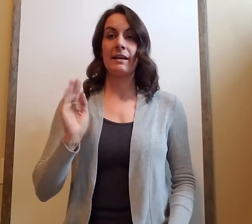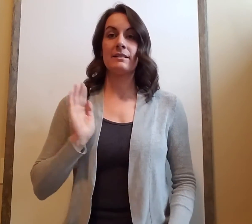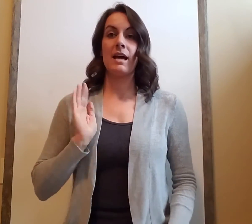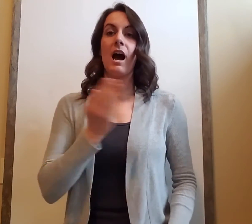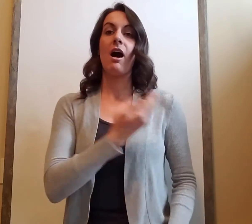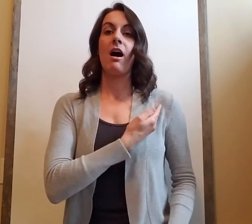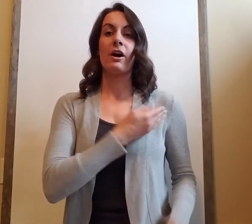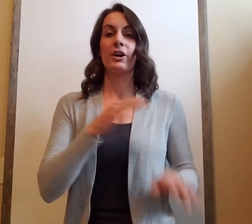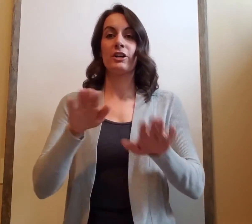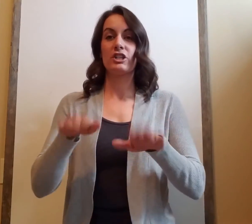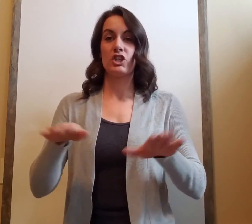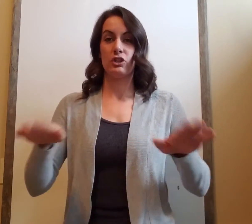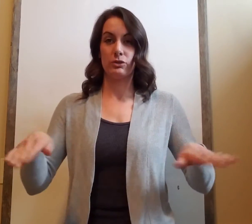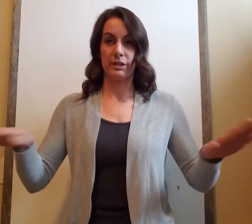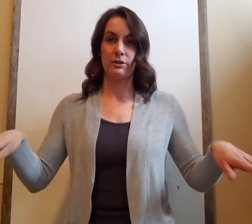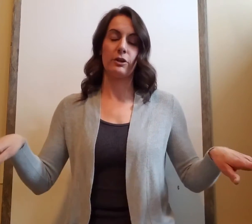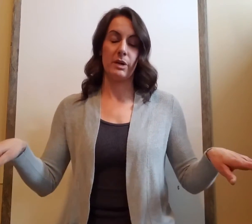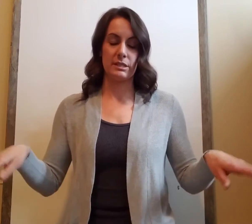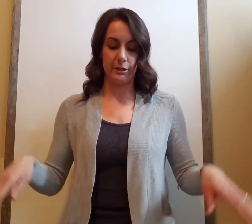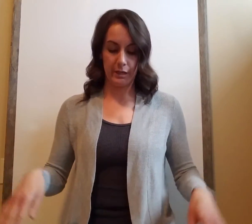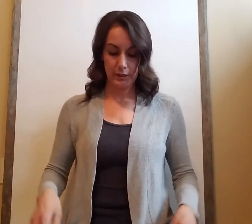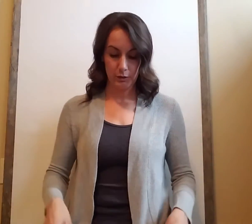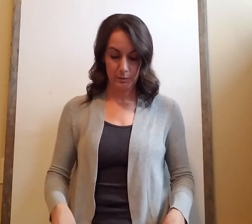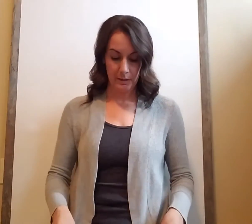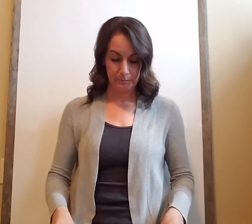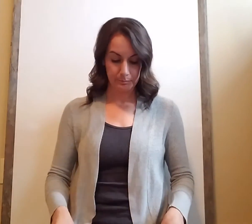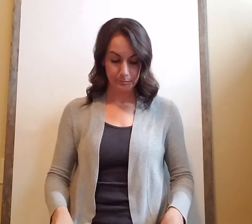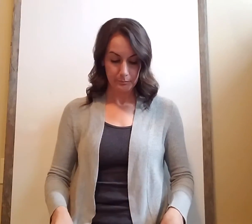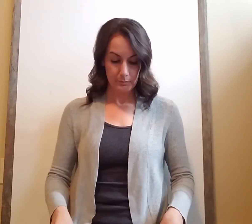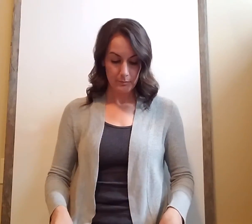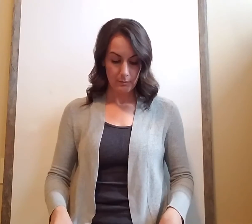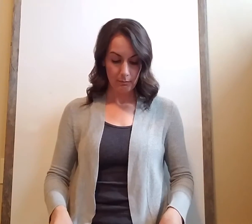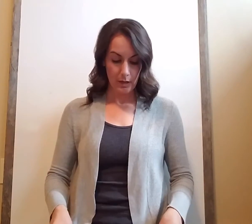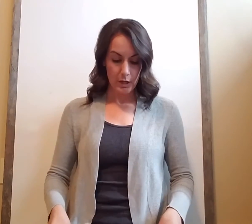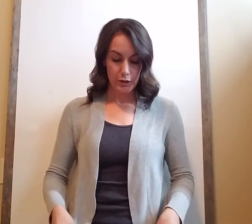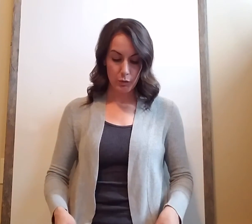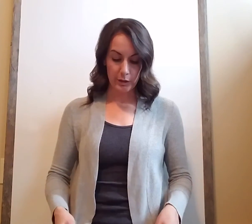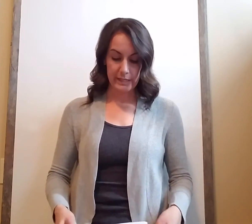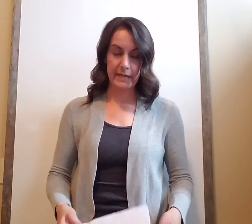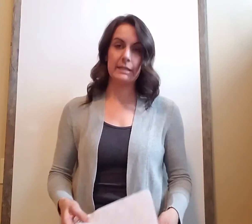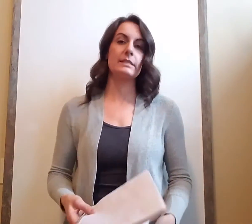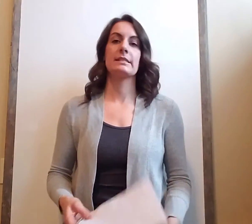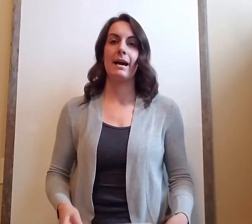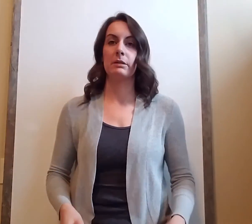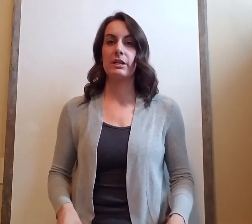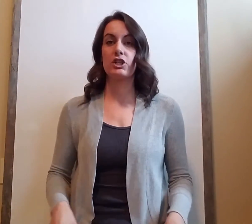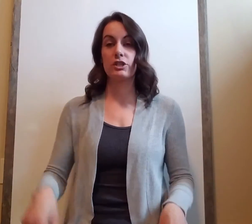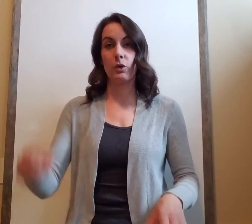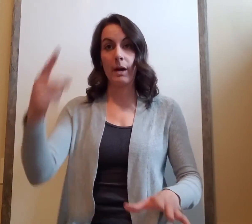and our children, or our posterity, excuse me. Do ordain and establish. So I'm